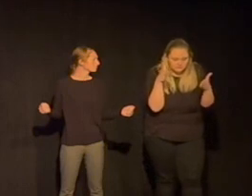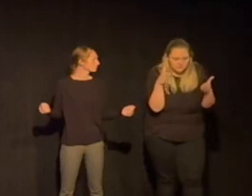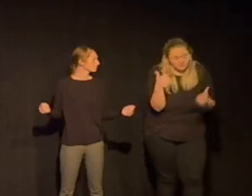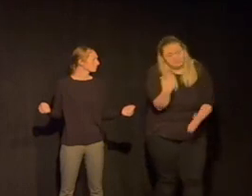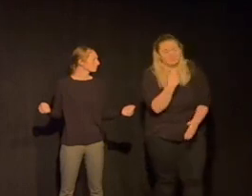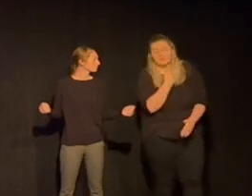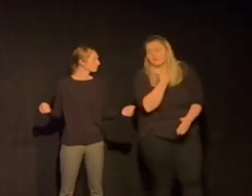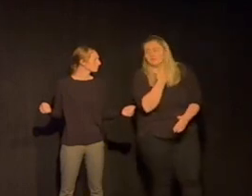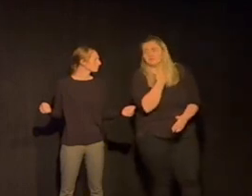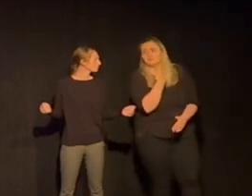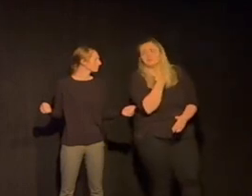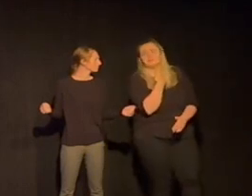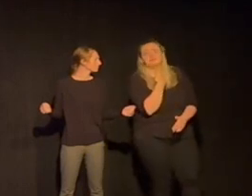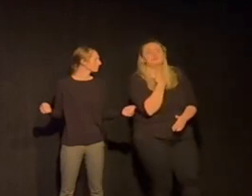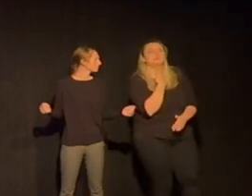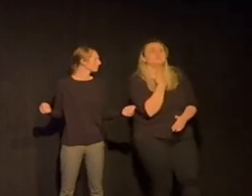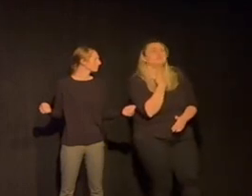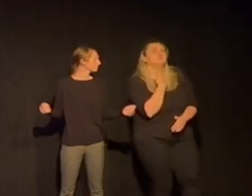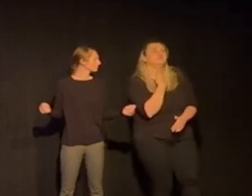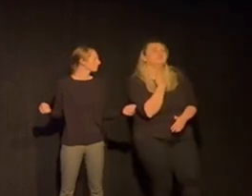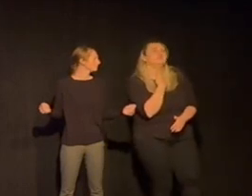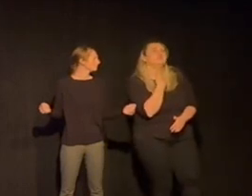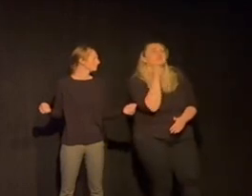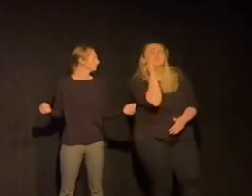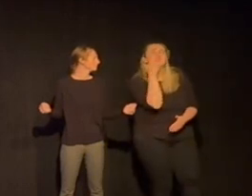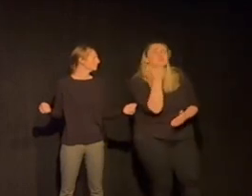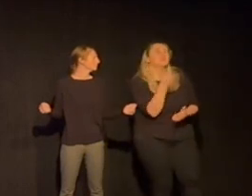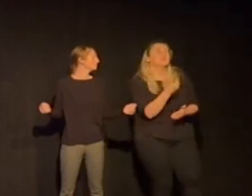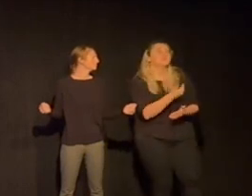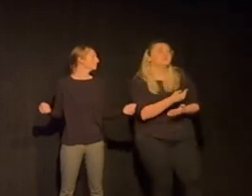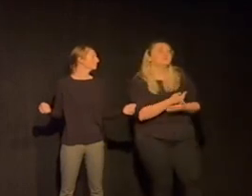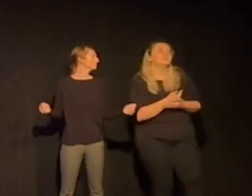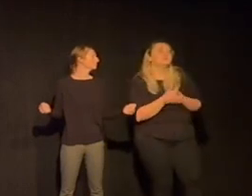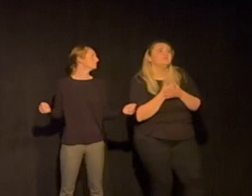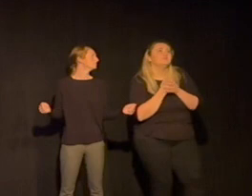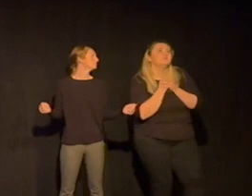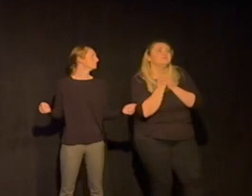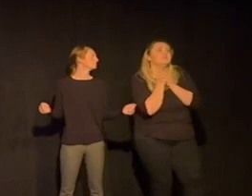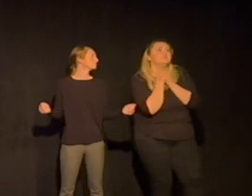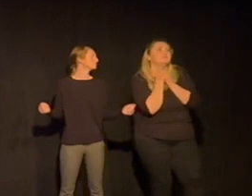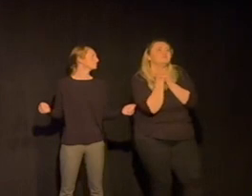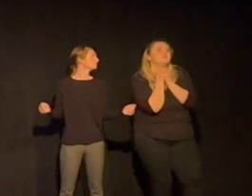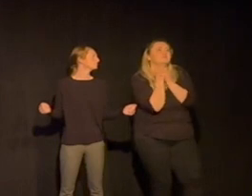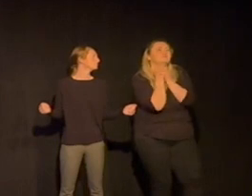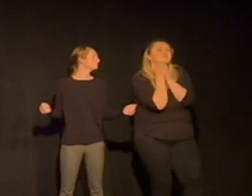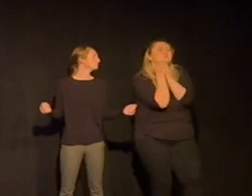Me. His little tadpole. I